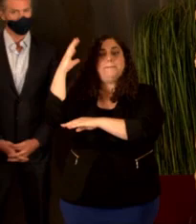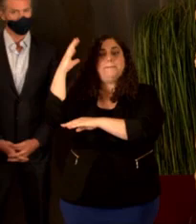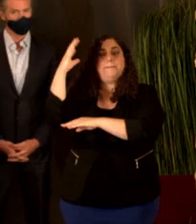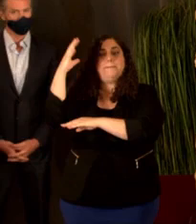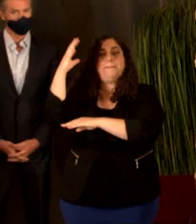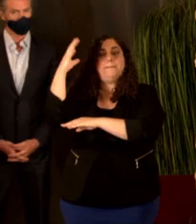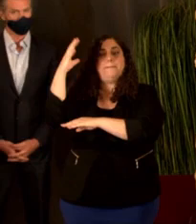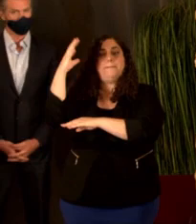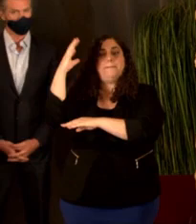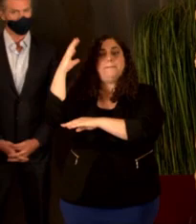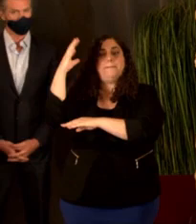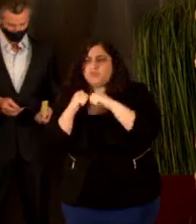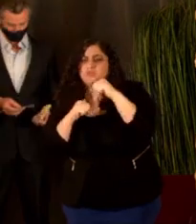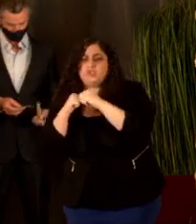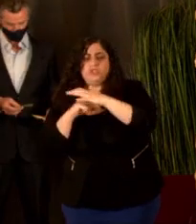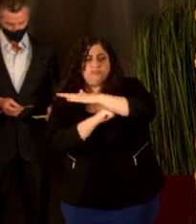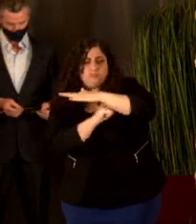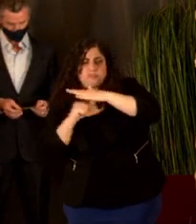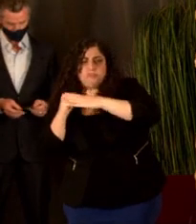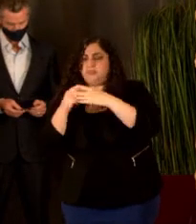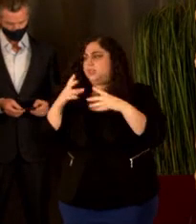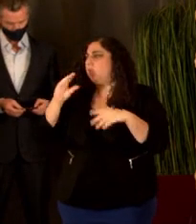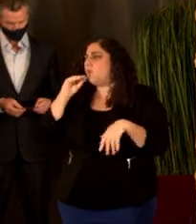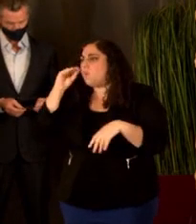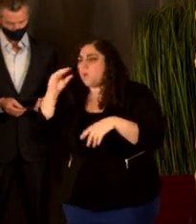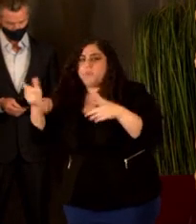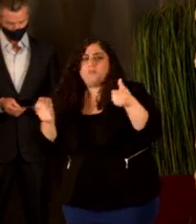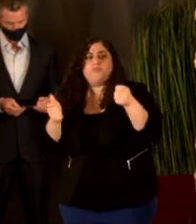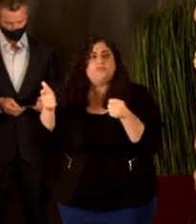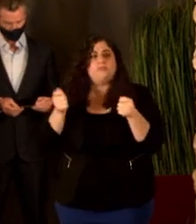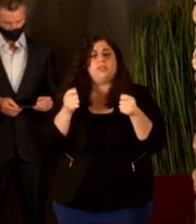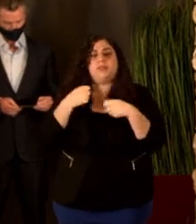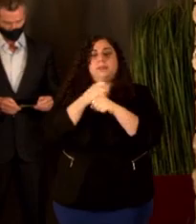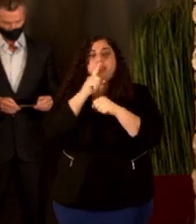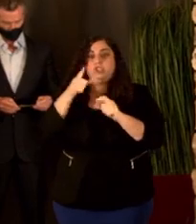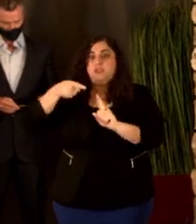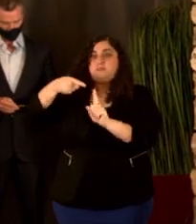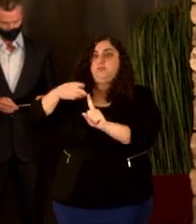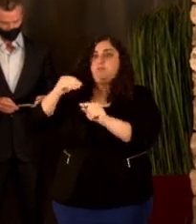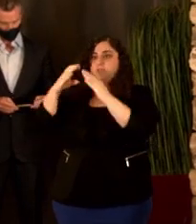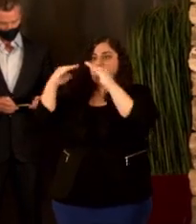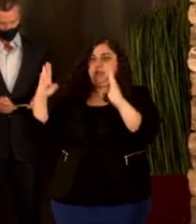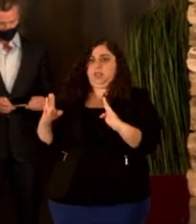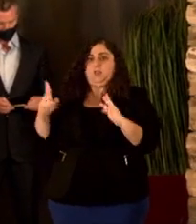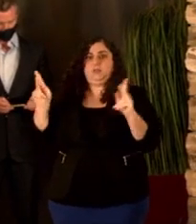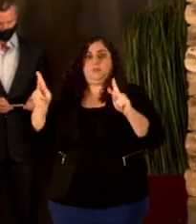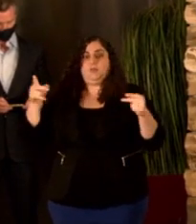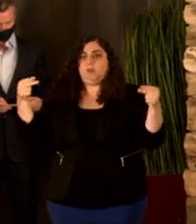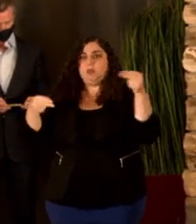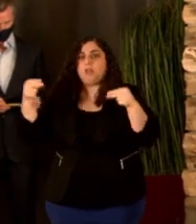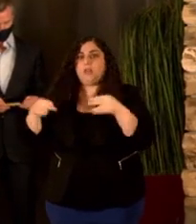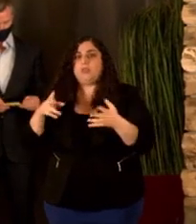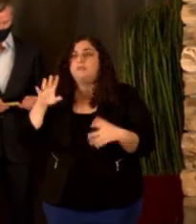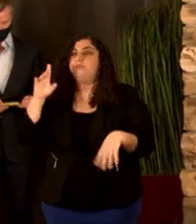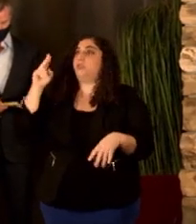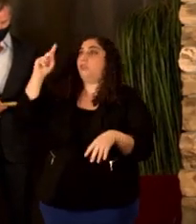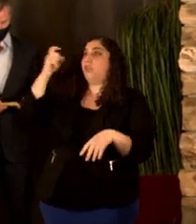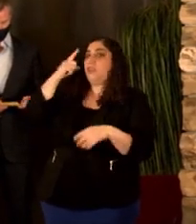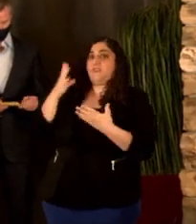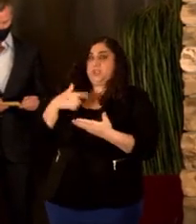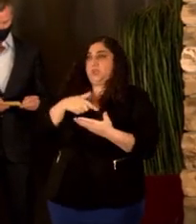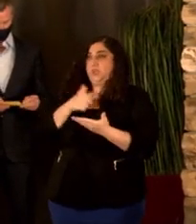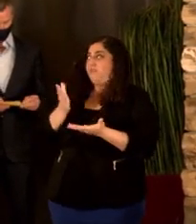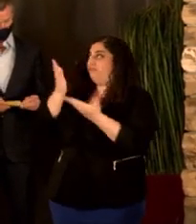and acquired to provide the vital housing that is needed. But the funding the governor is proposing today will also provide